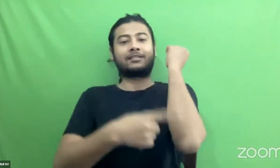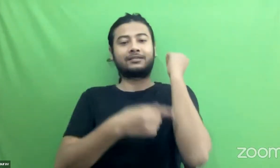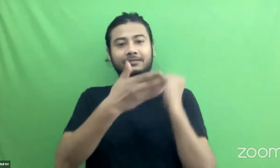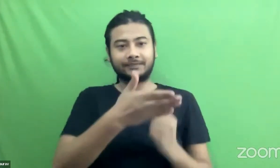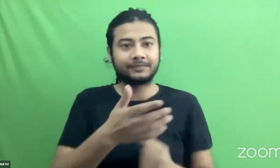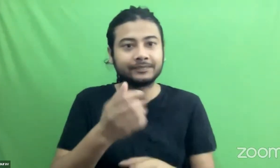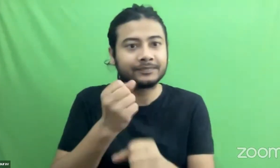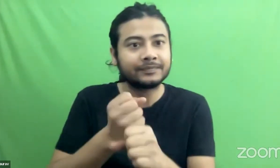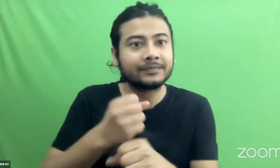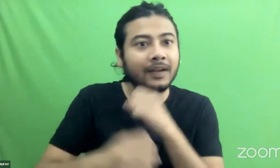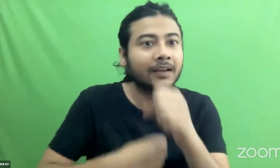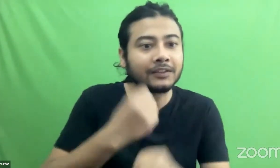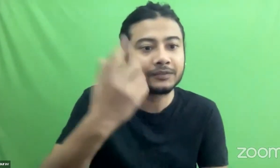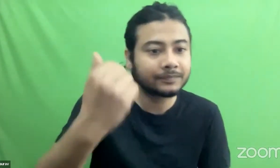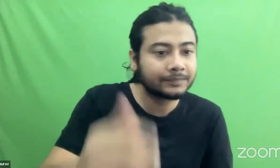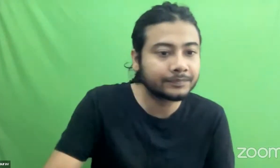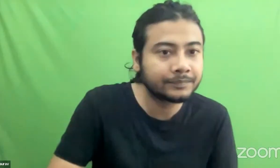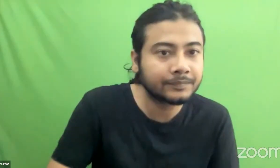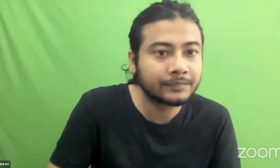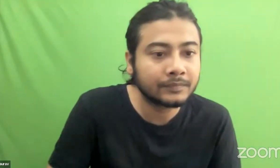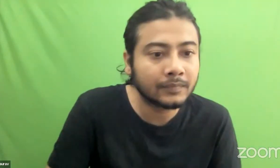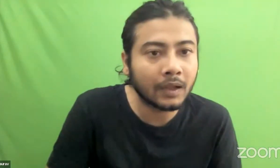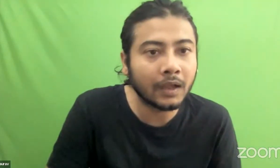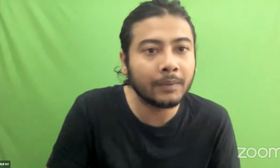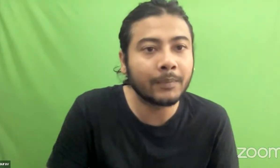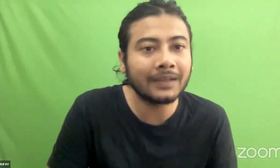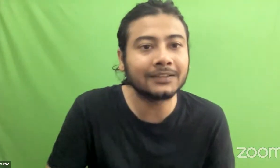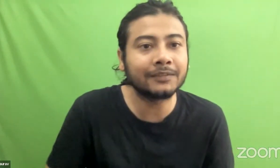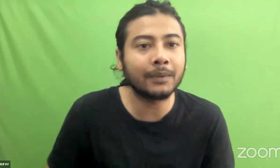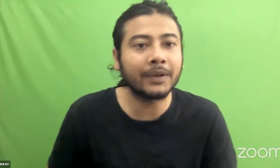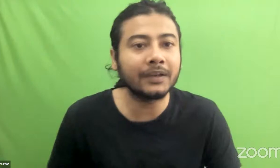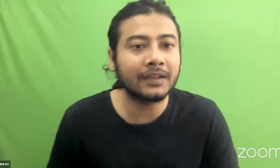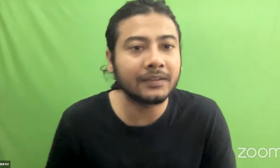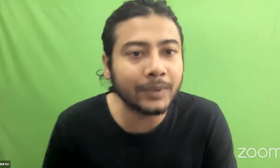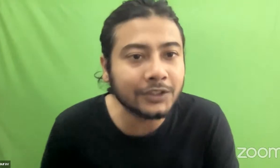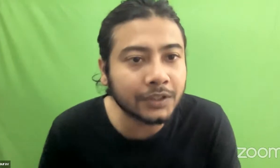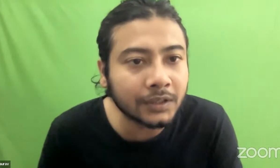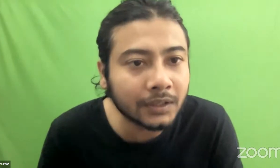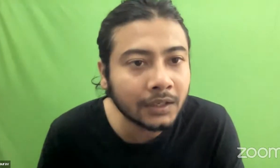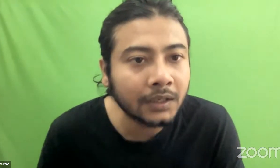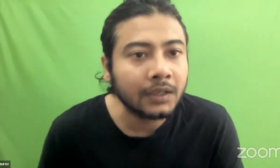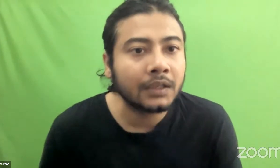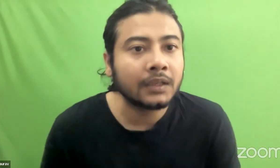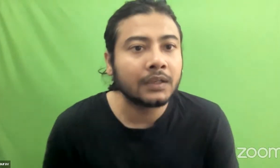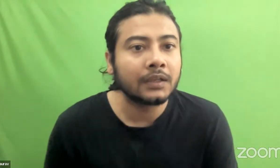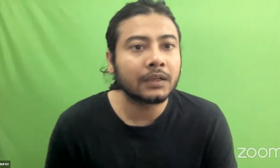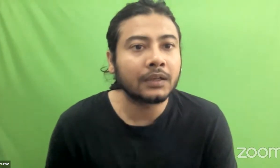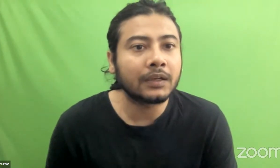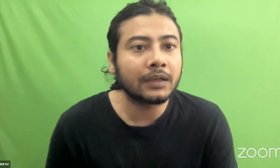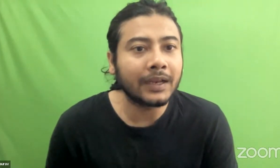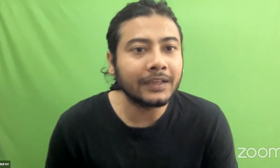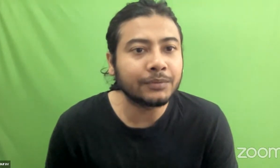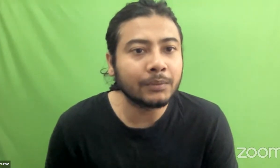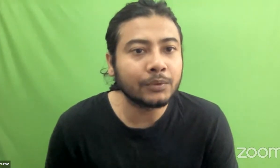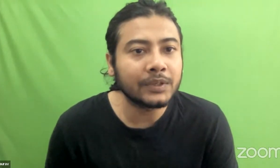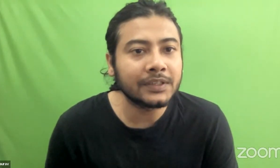So Panchatattva is supposed to be very, Mataji, very 1 minute, there's a question. Yeah. Ganesh Prabhu is